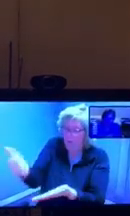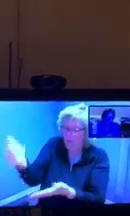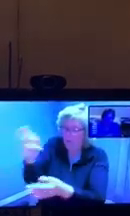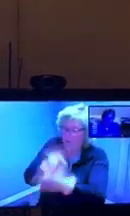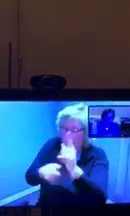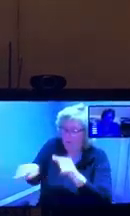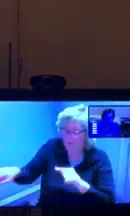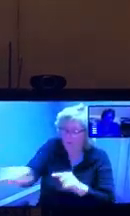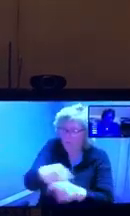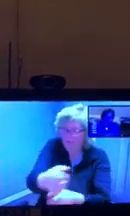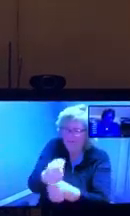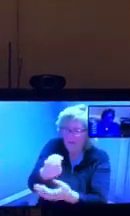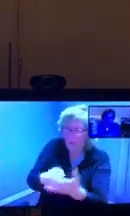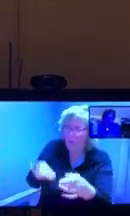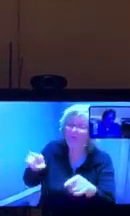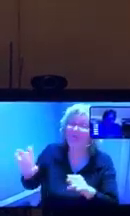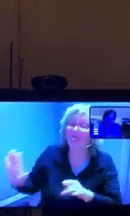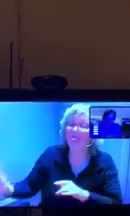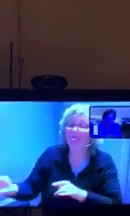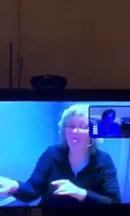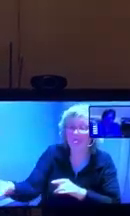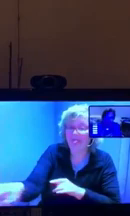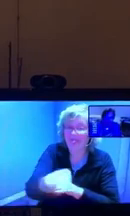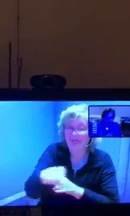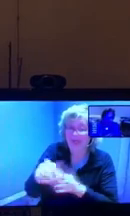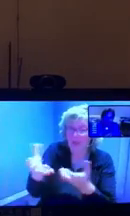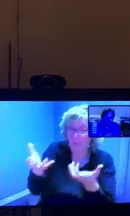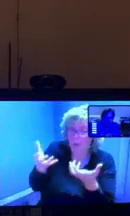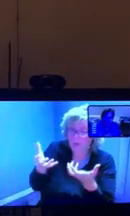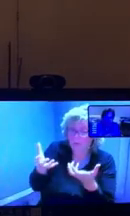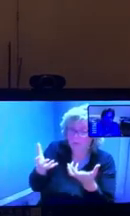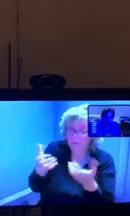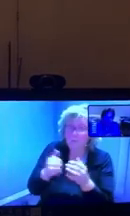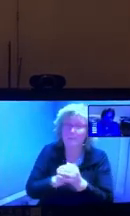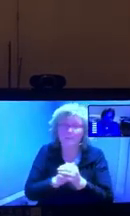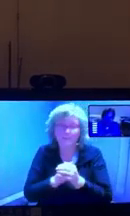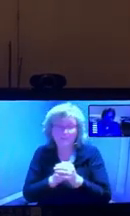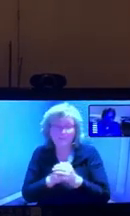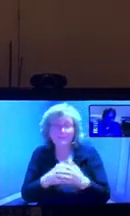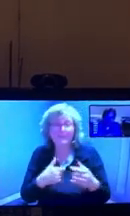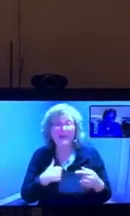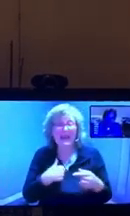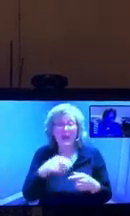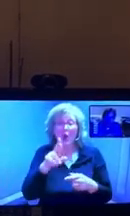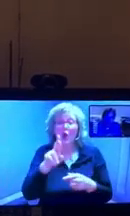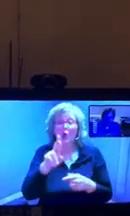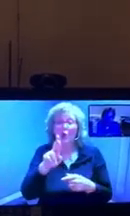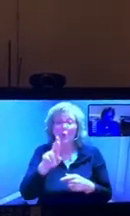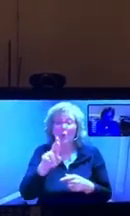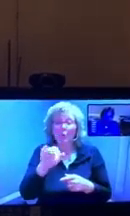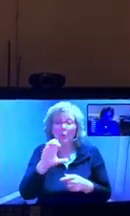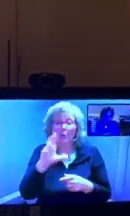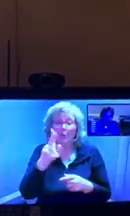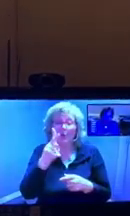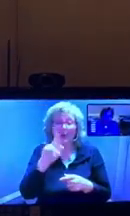fellow global directors, Fred Bender and Ricky Howe, that the focus is on the other person, the